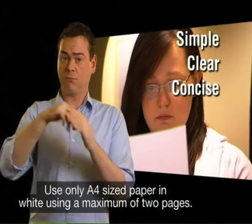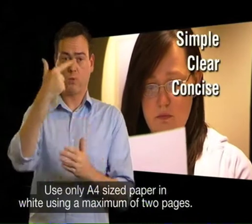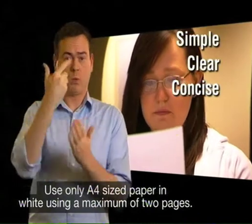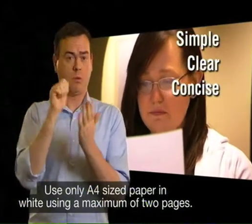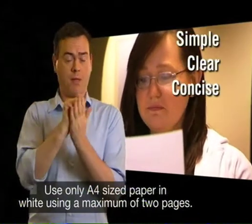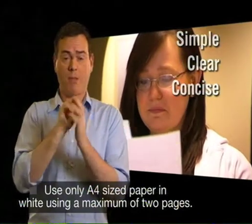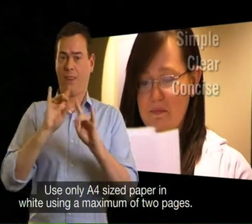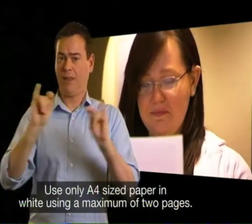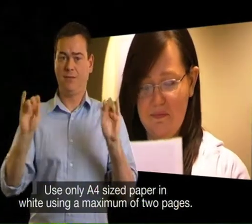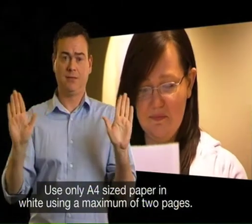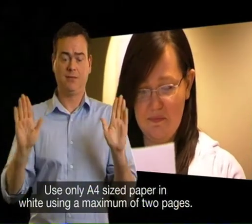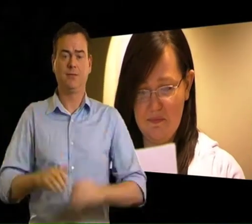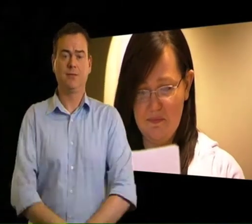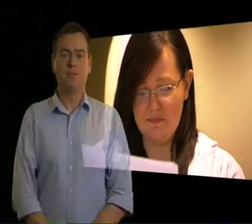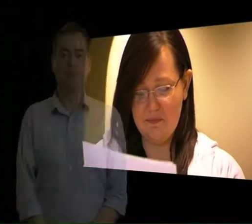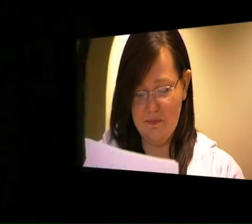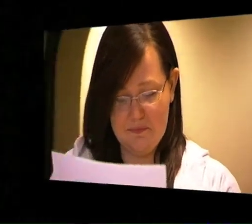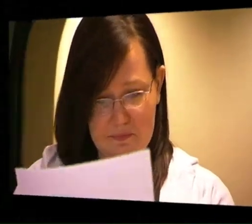using a maximum of 2 pages.